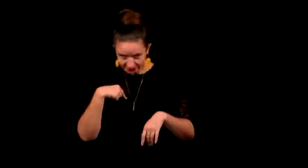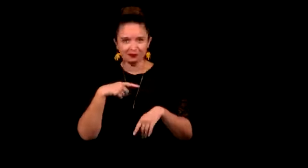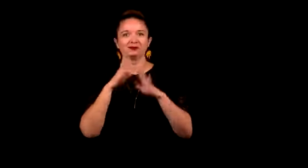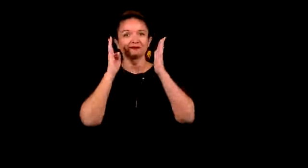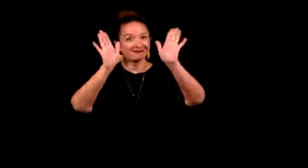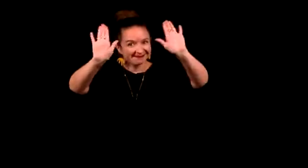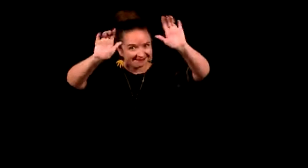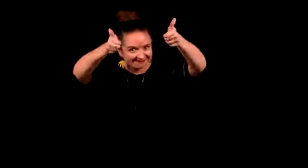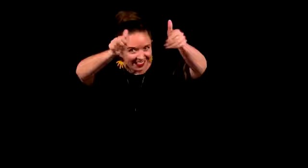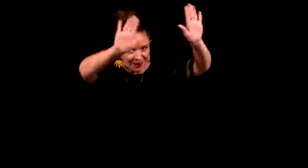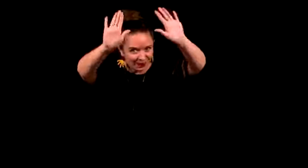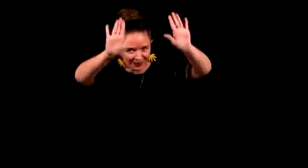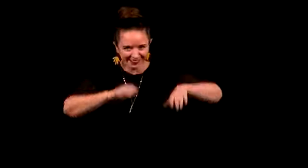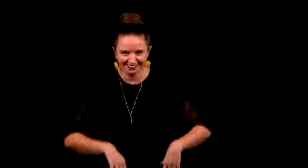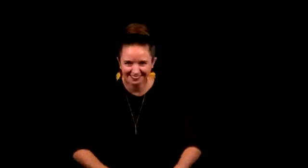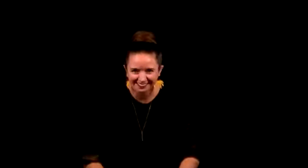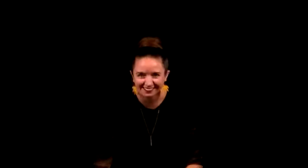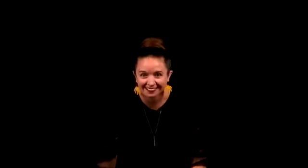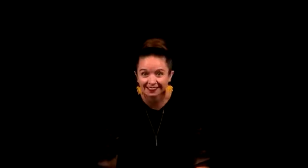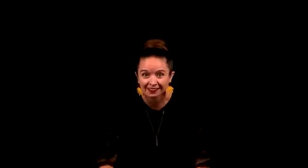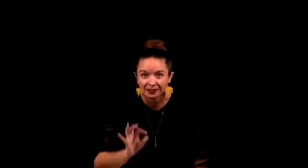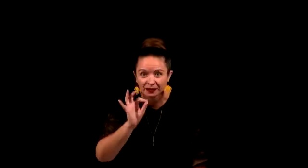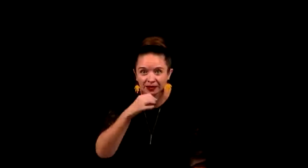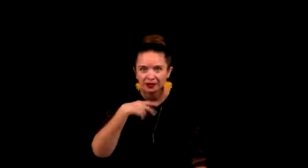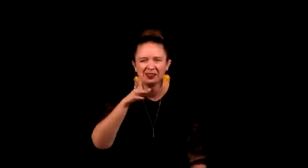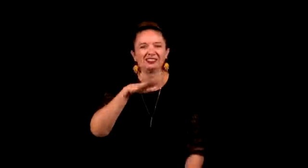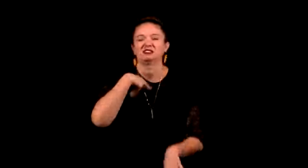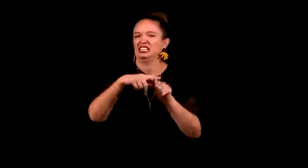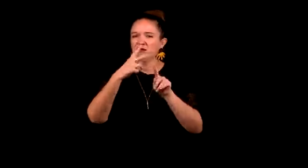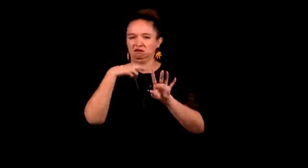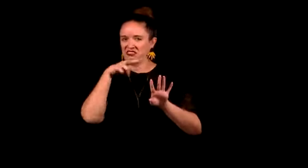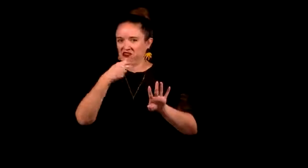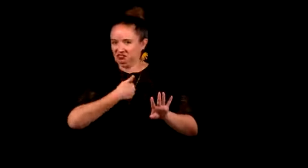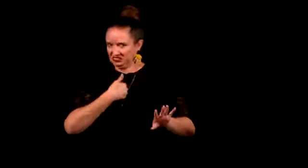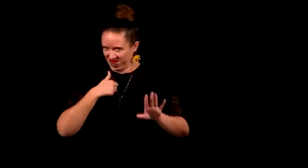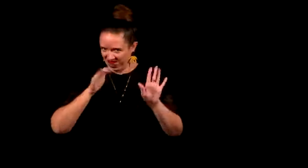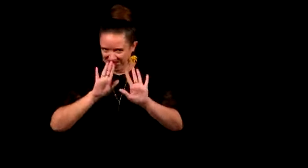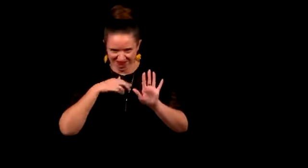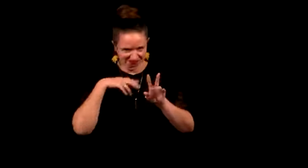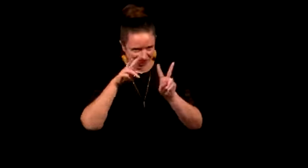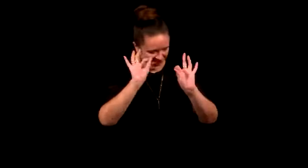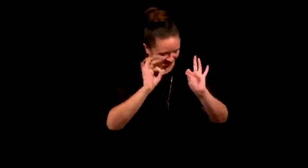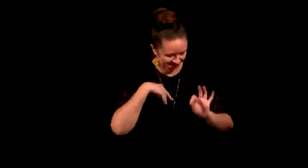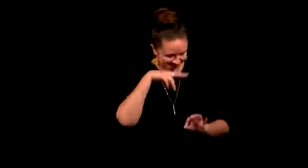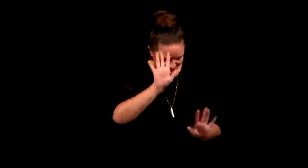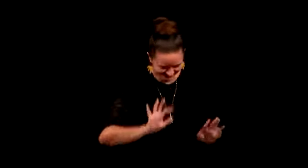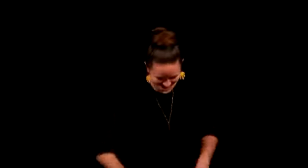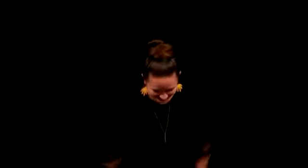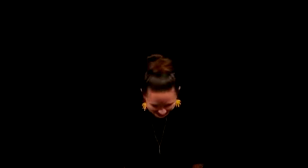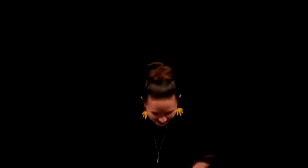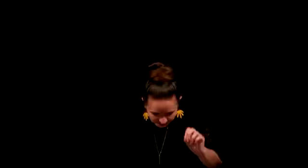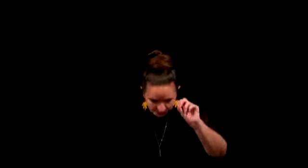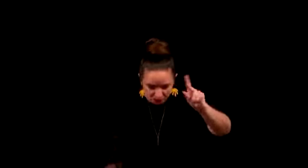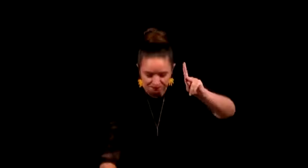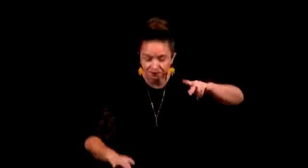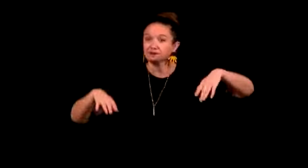Okay, I'm trying to look to see. Hello, where am I supposed to be looking for online? All right, sorry. All right, I'm just making sure everything's